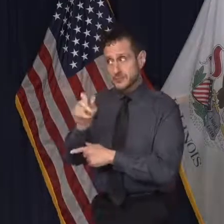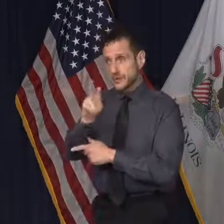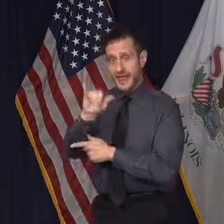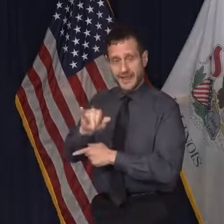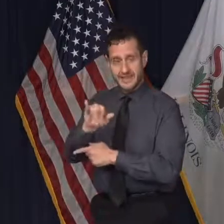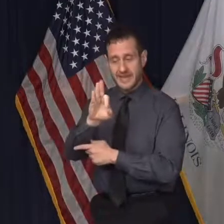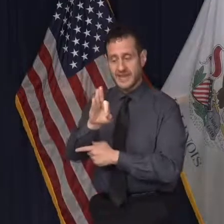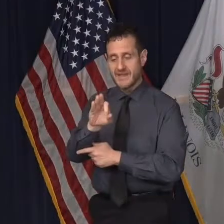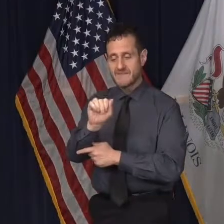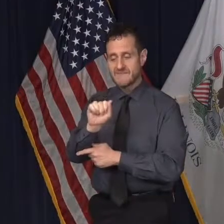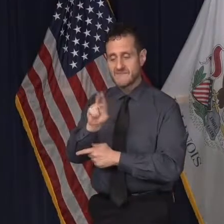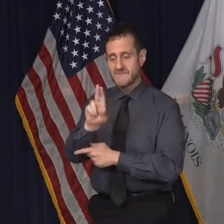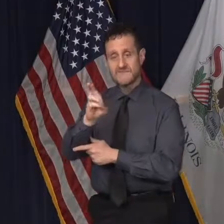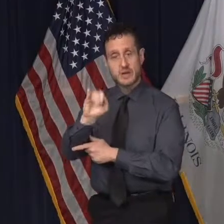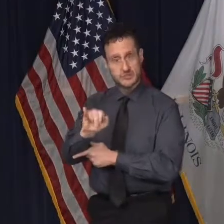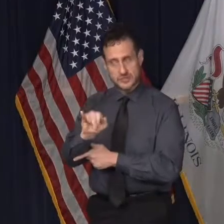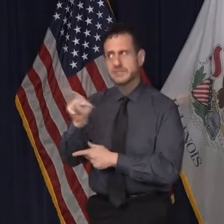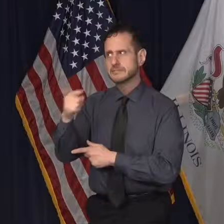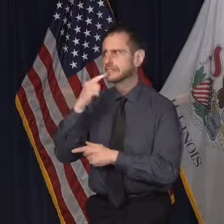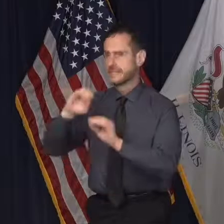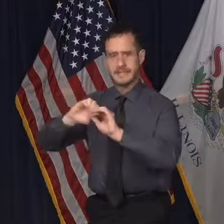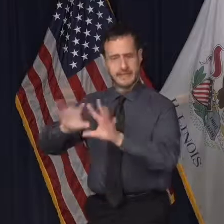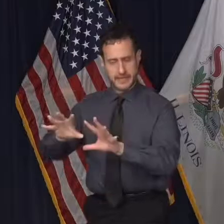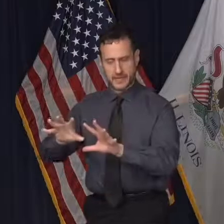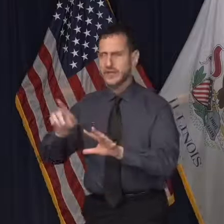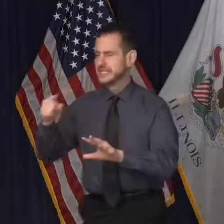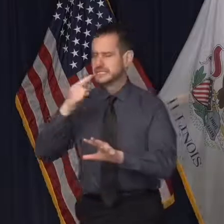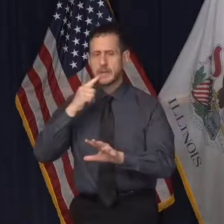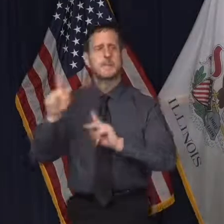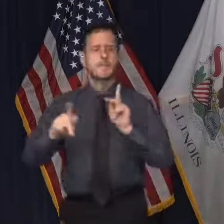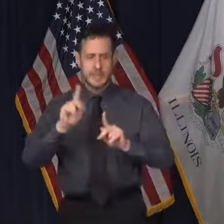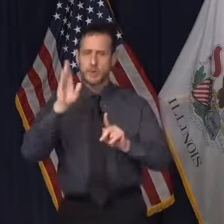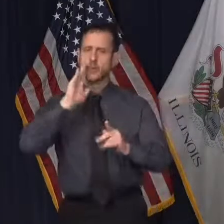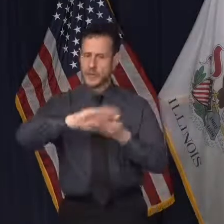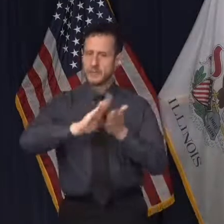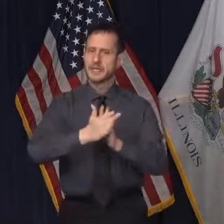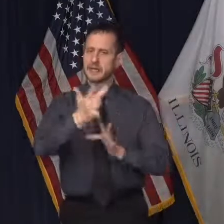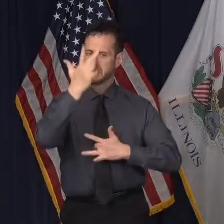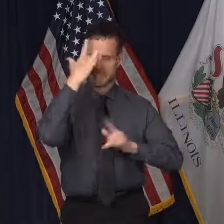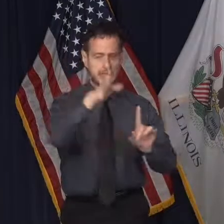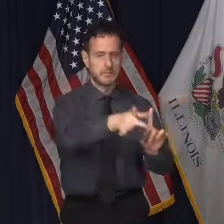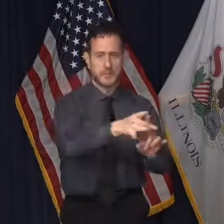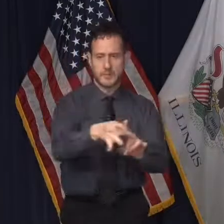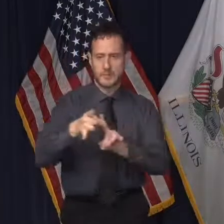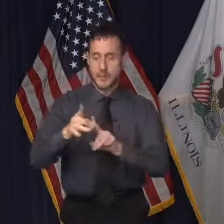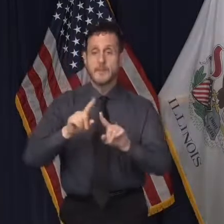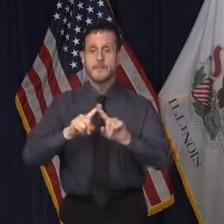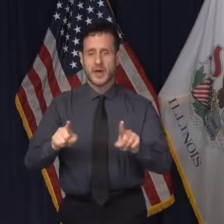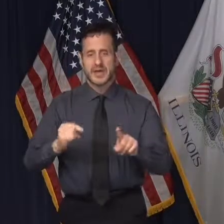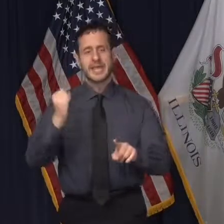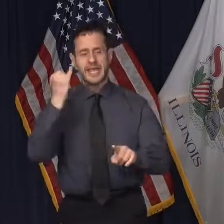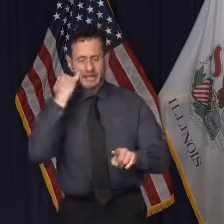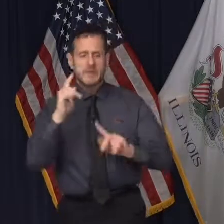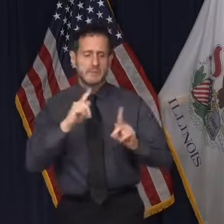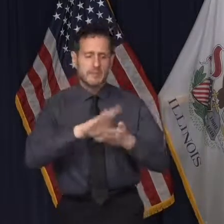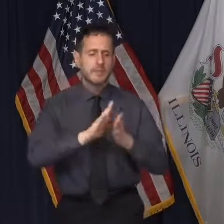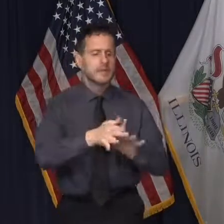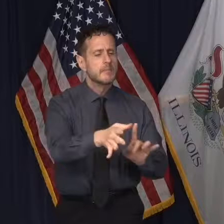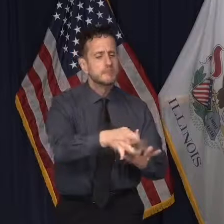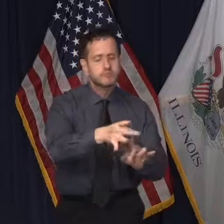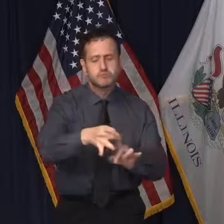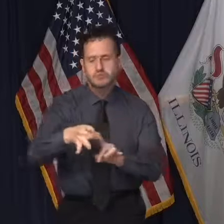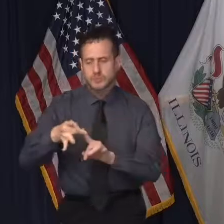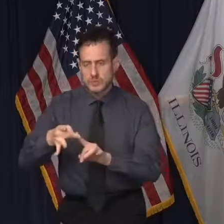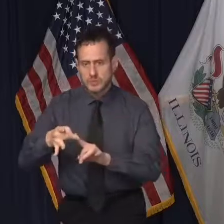best. There will always be cases, he said, but how you prevent those blips of cases from becoming something